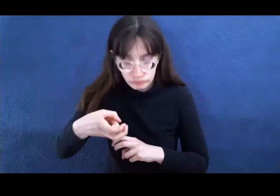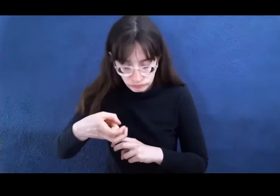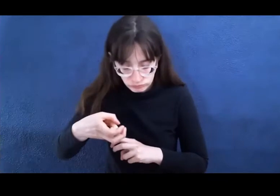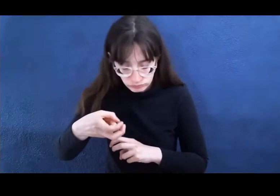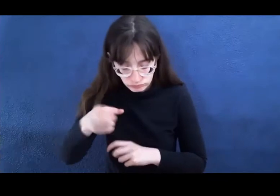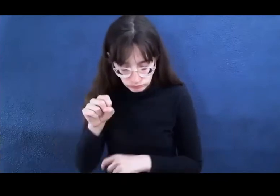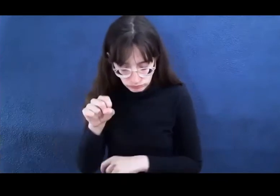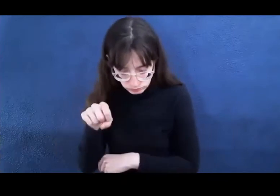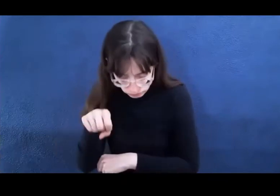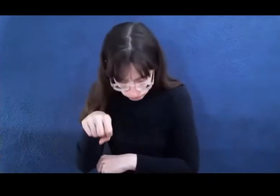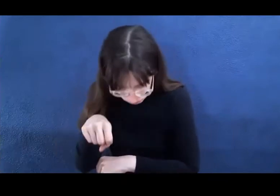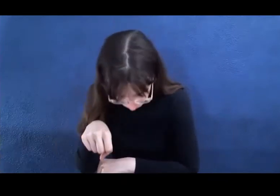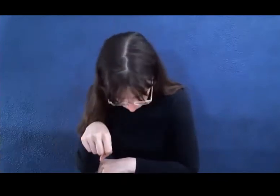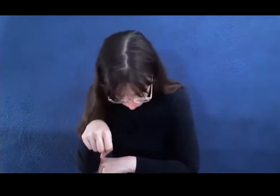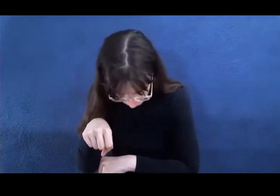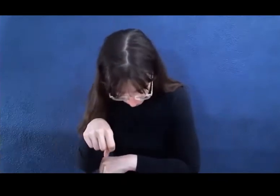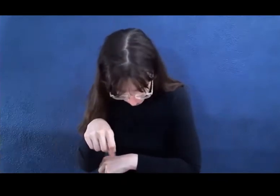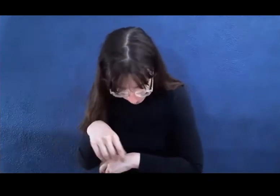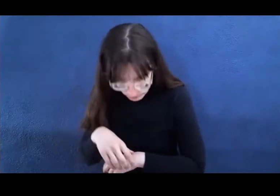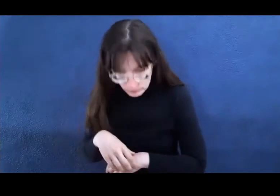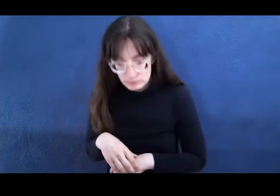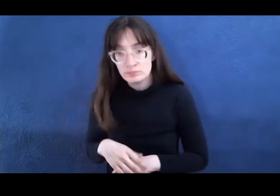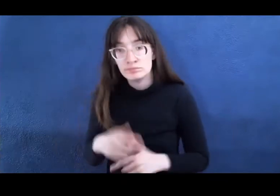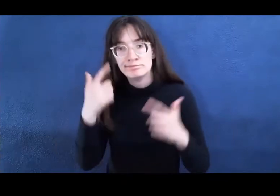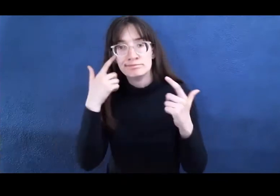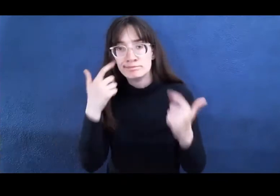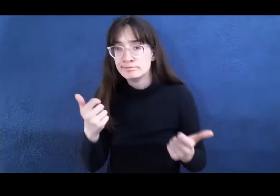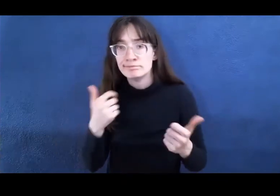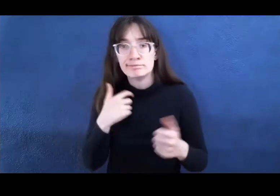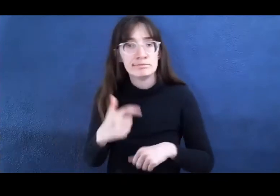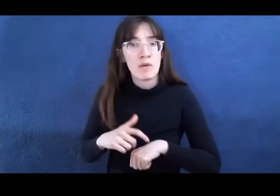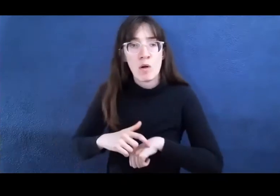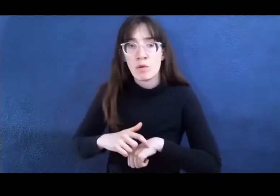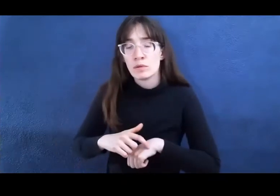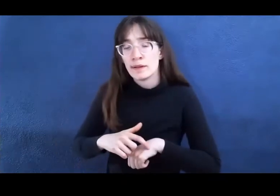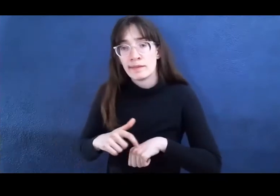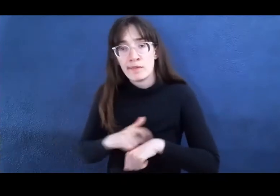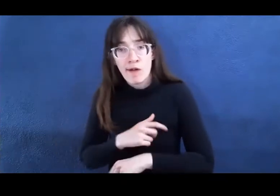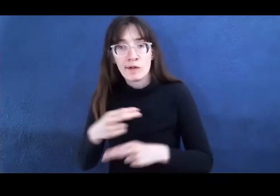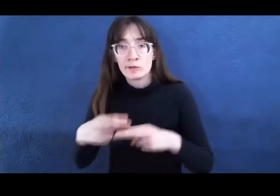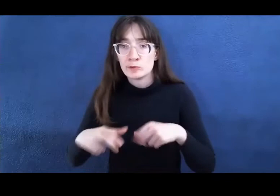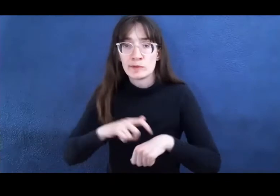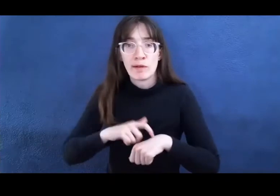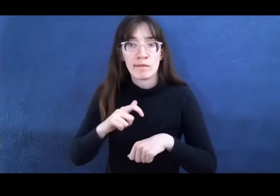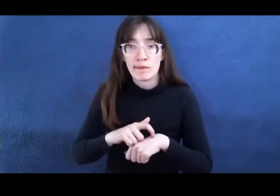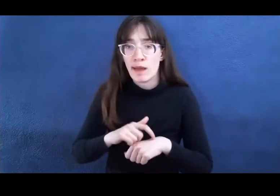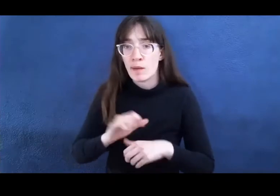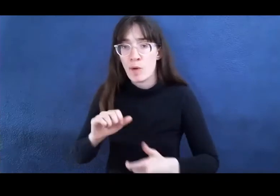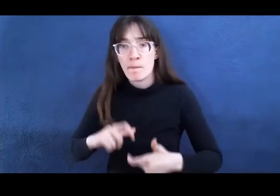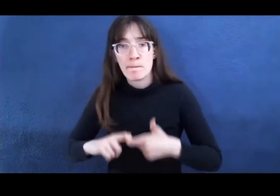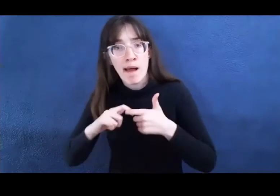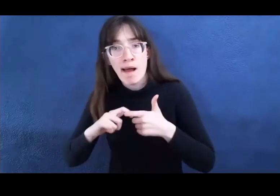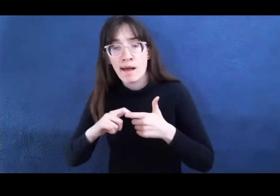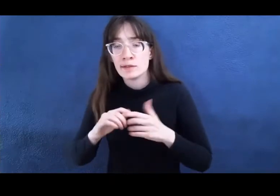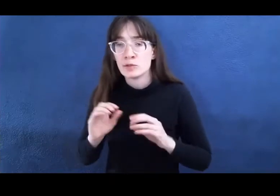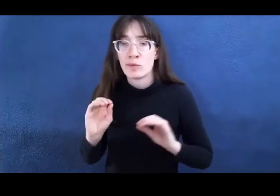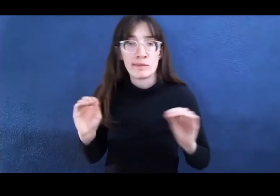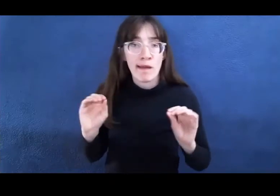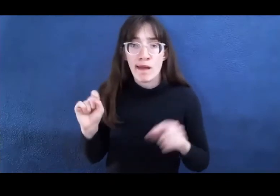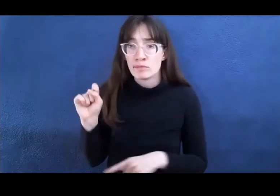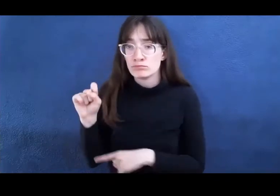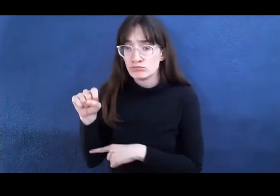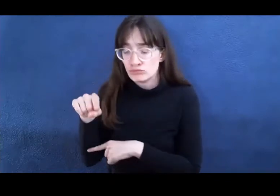You could choose how long you hold or maybe pause in one of these places, or maybe you like